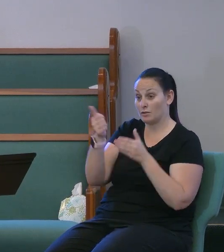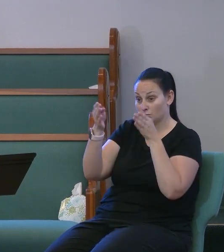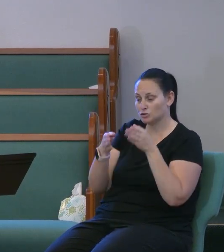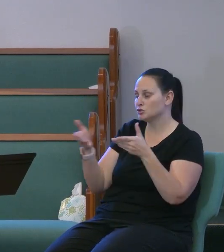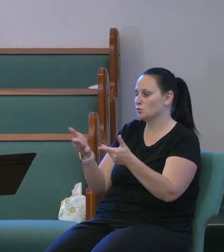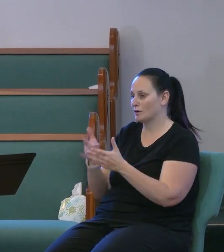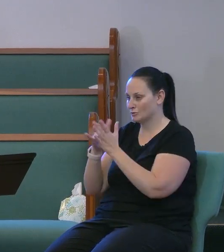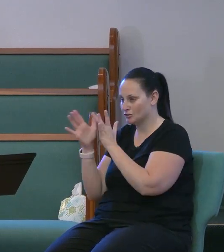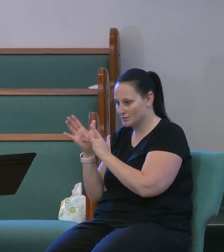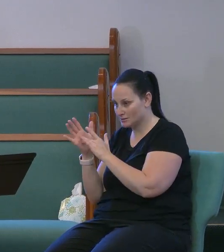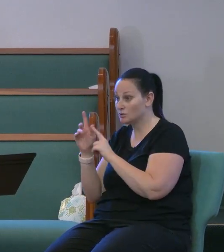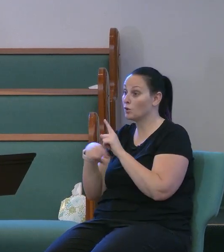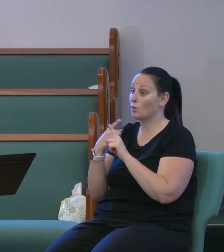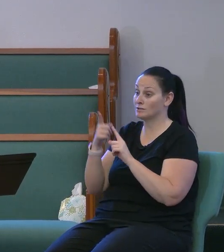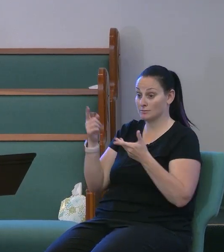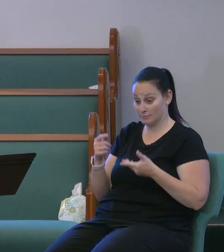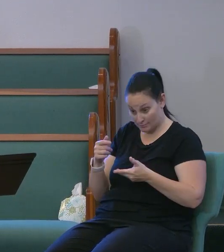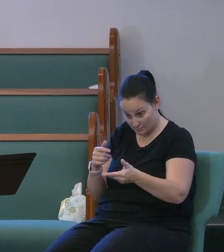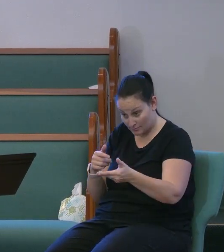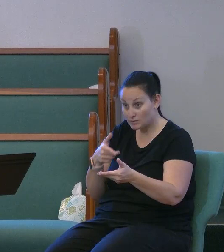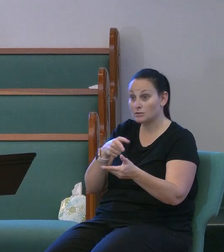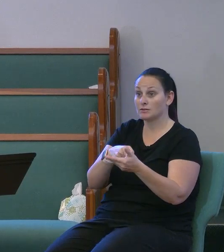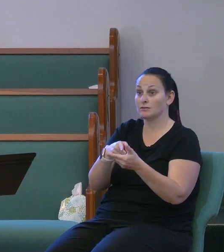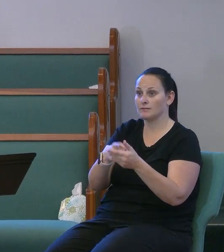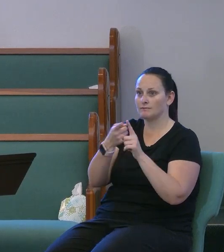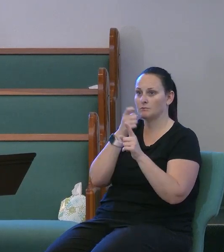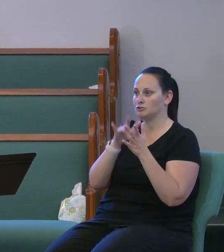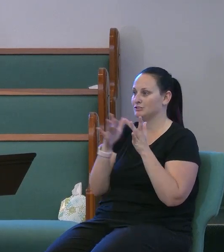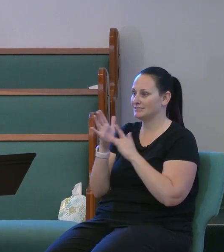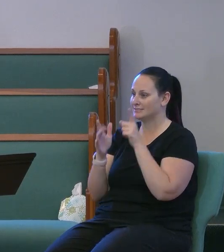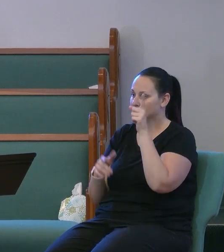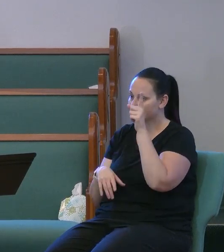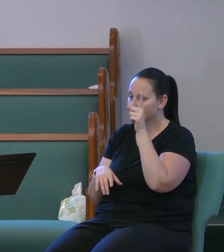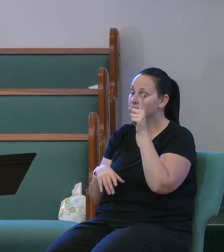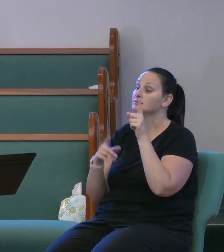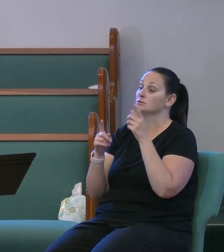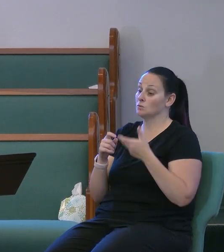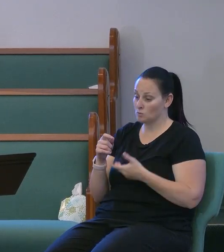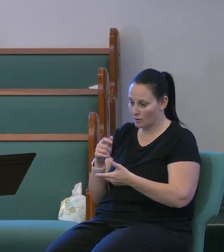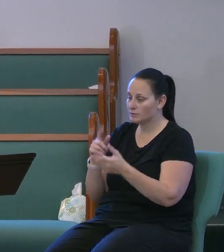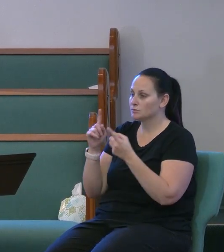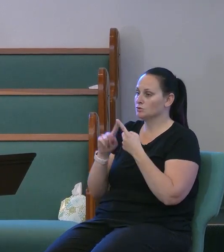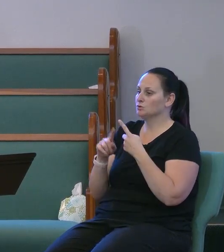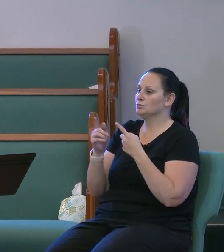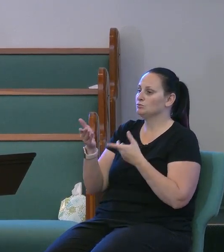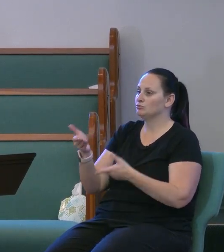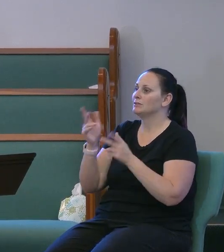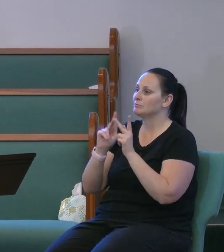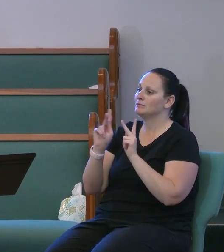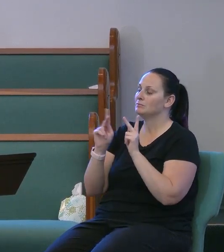When you are welcomed by Jesus. To be welcomed and to bring people